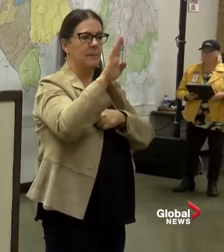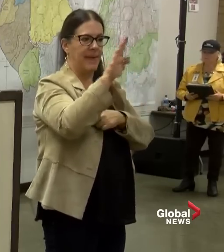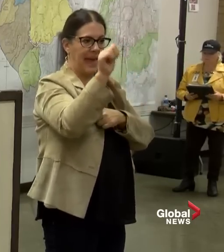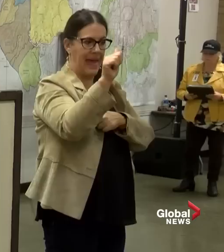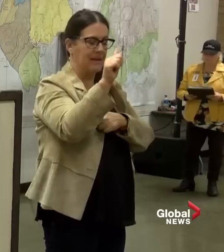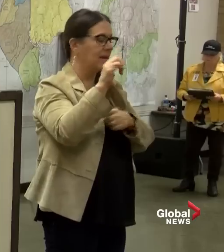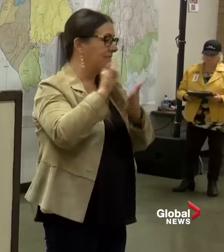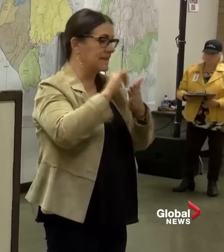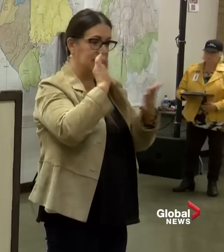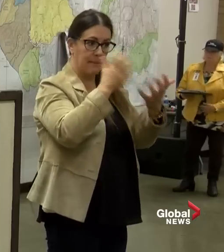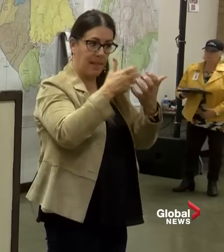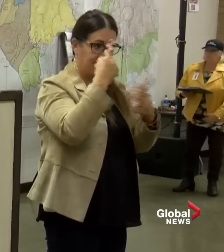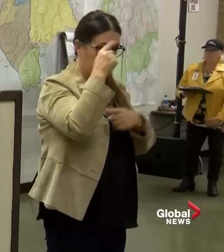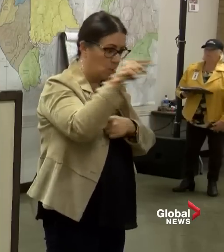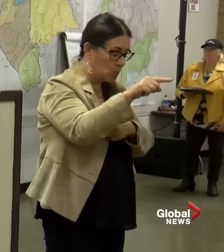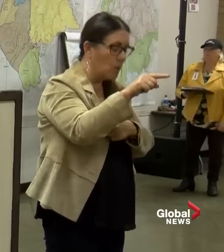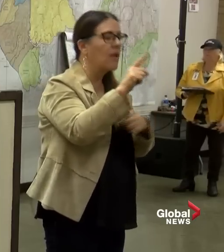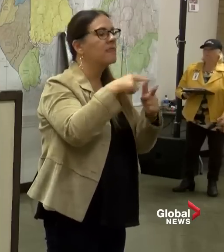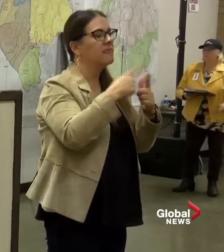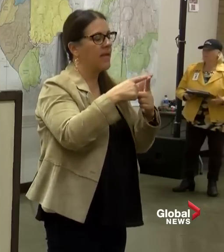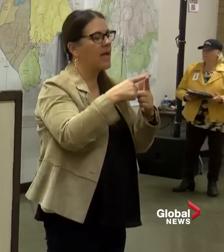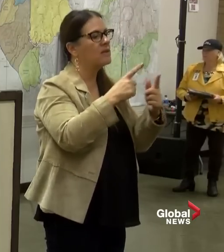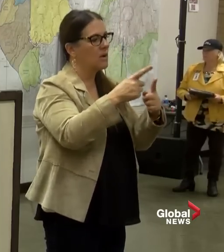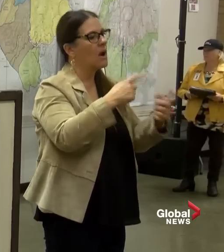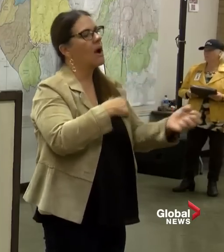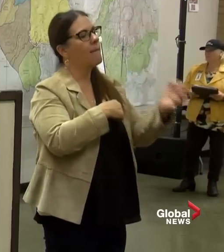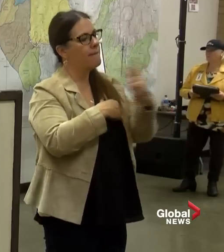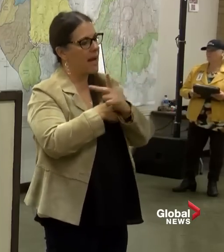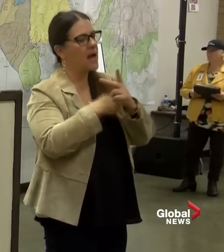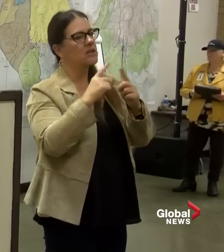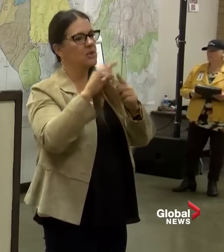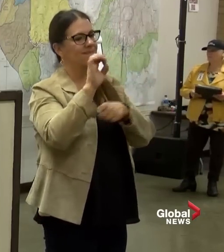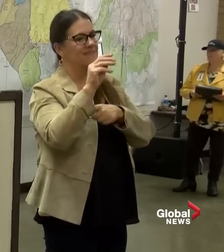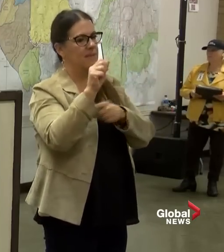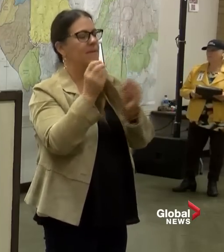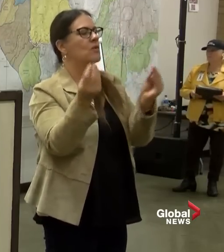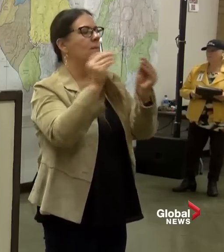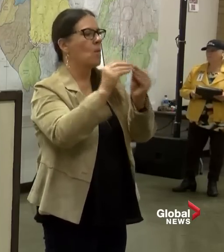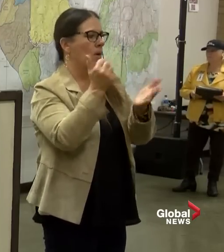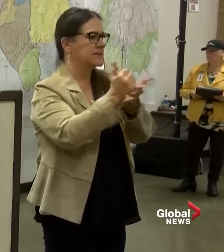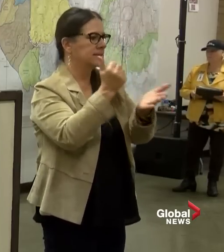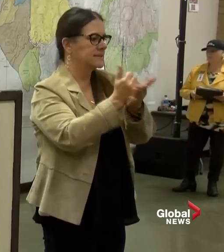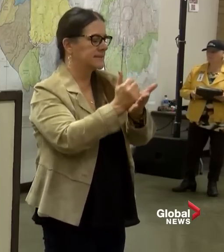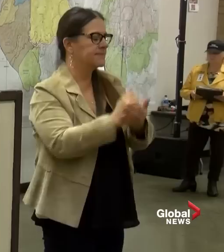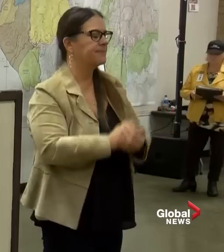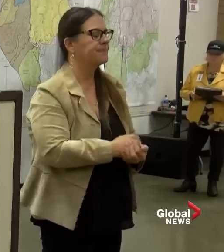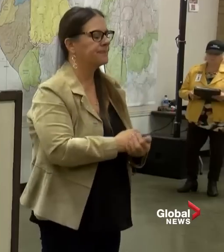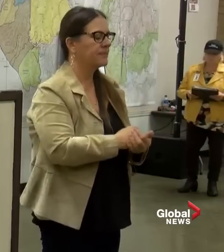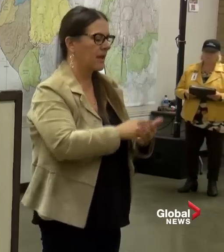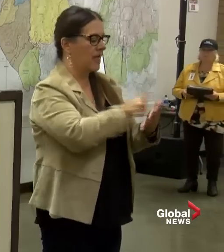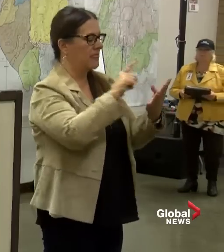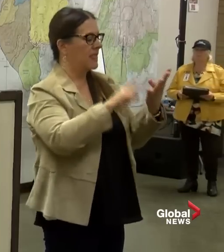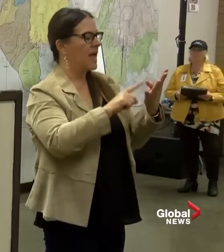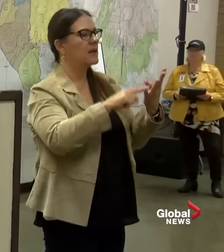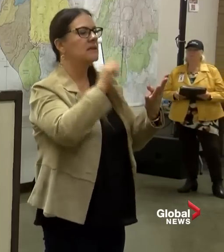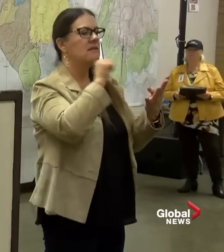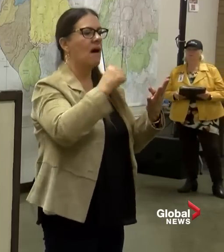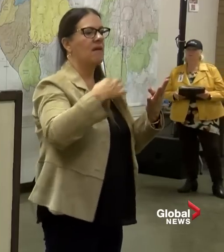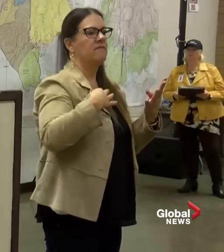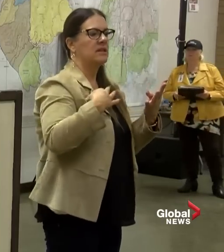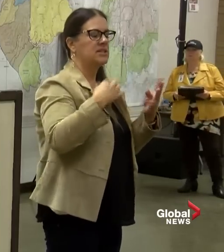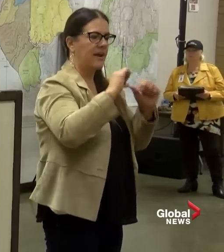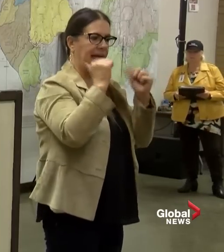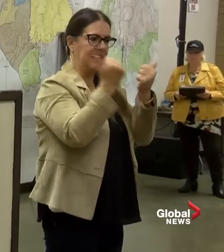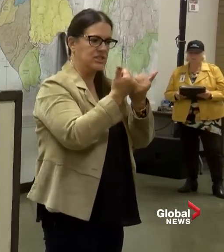you or you're not a good fit, you come back to FEMA for additional assistance. Then we look to our non-voluntary